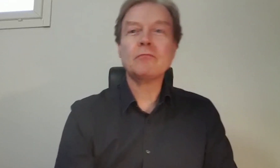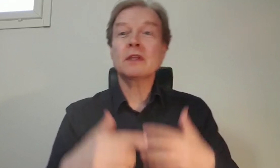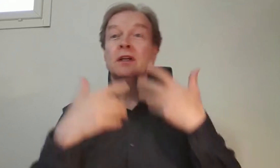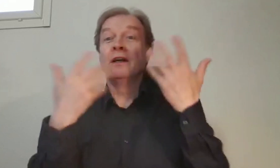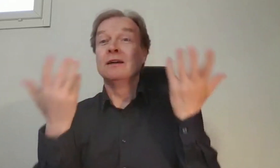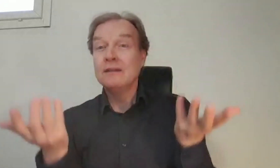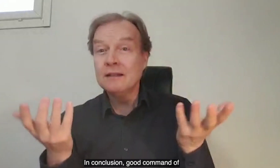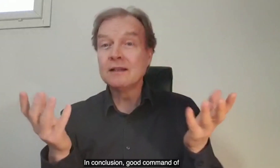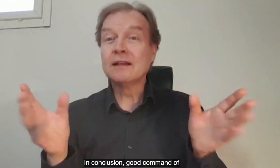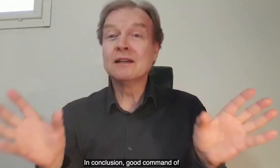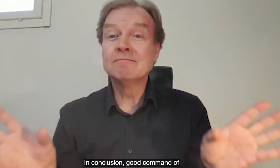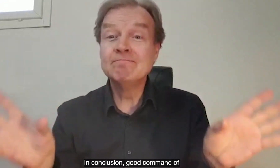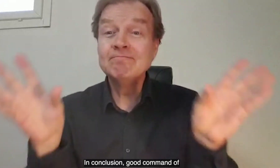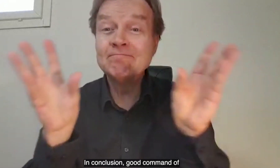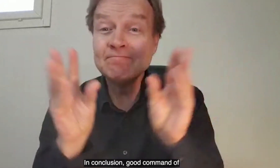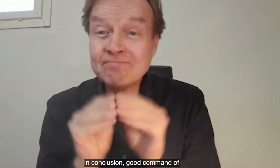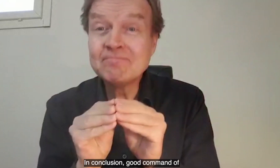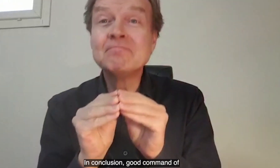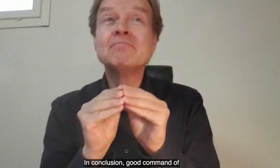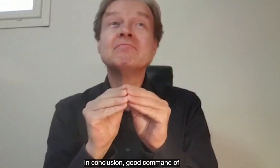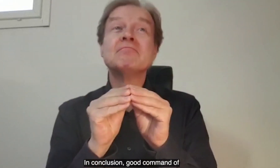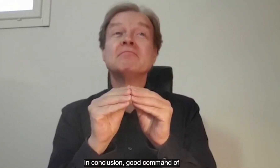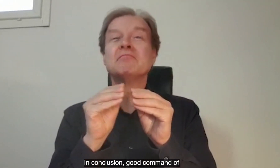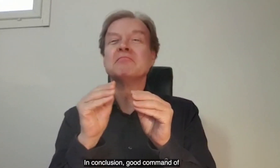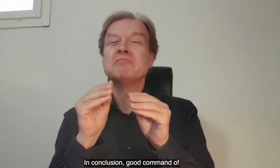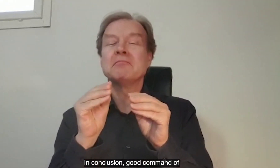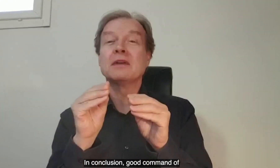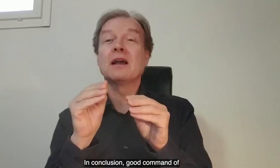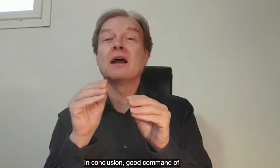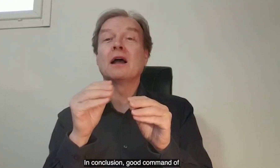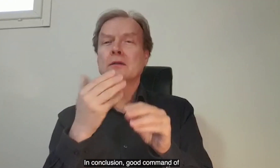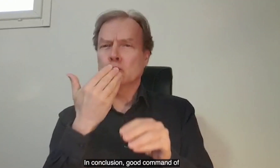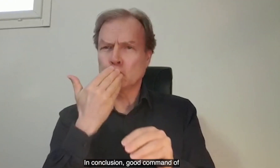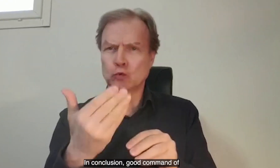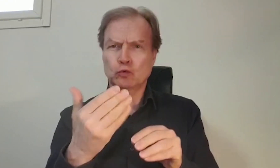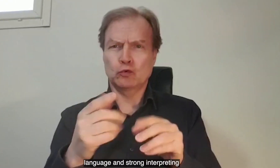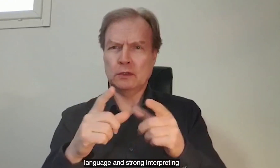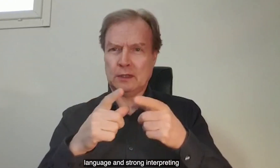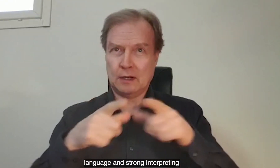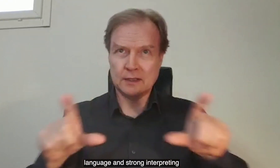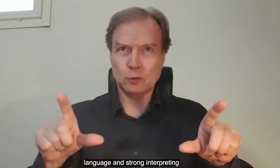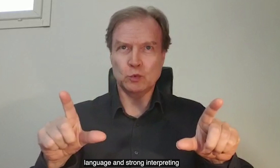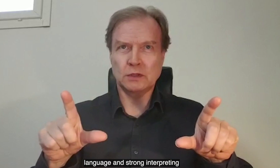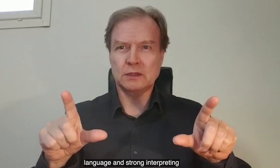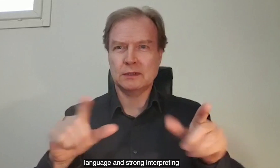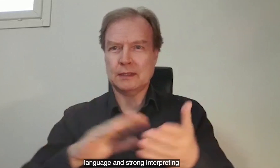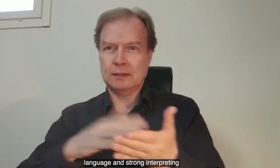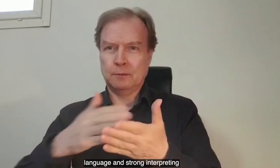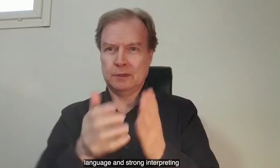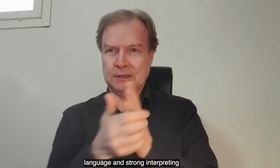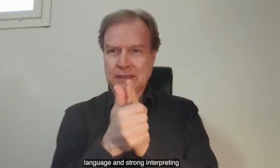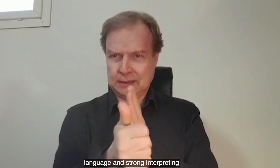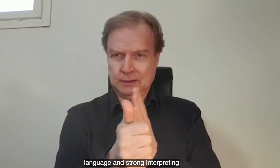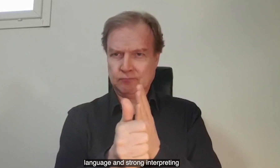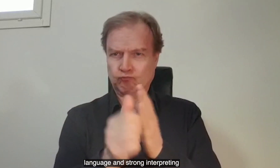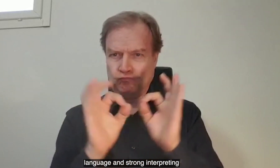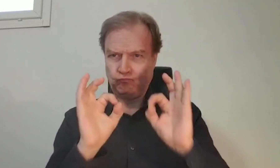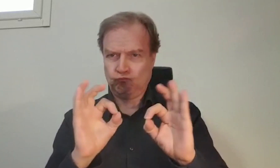these moving parts in tandem. This is required to ensure mutual understanding and cooperation.